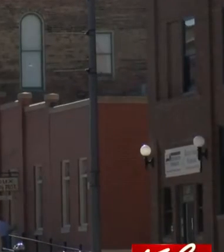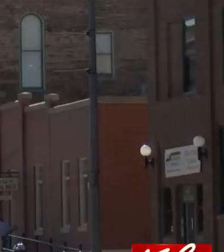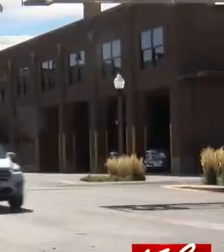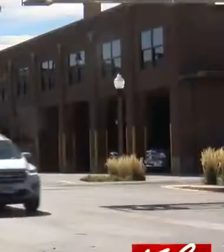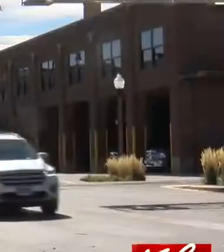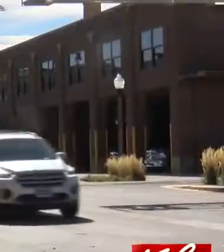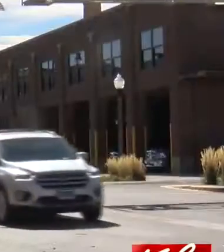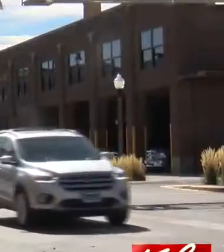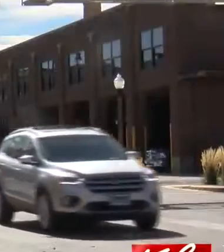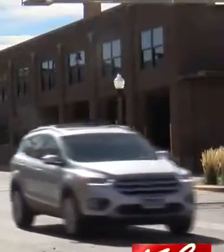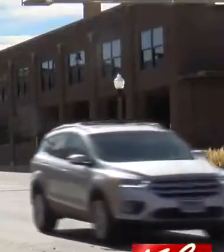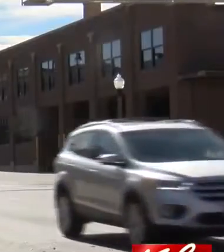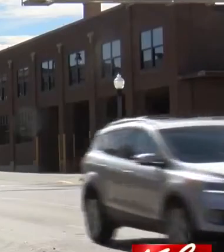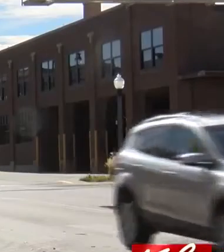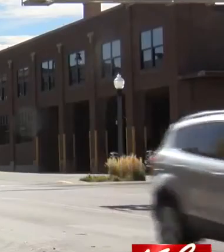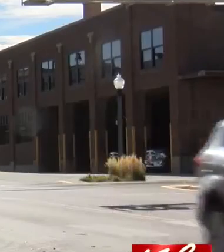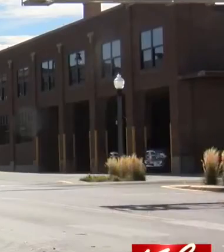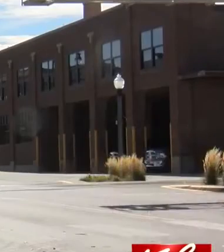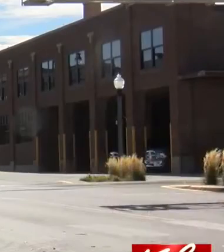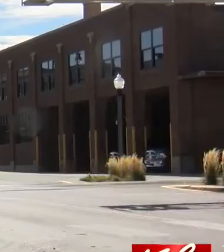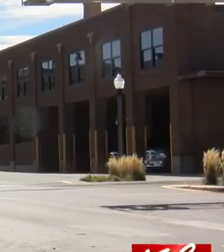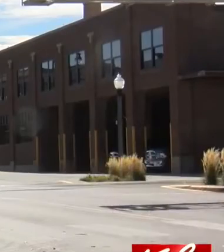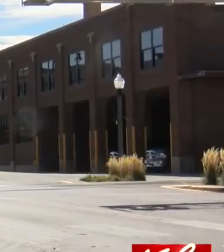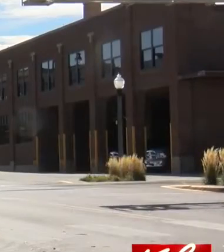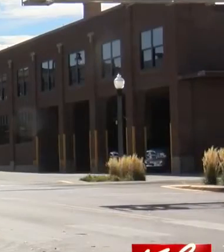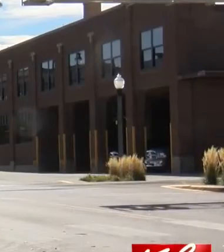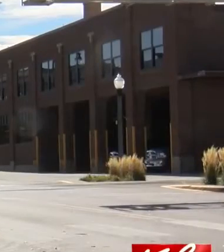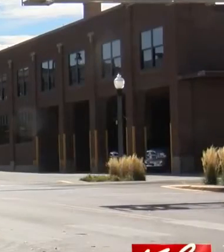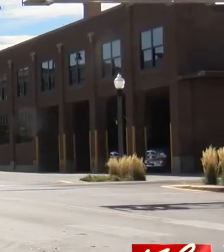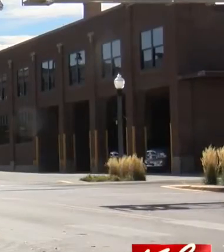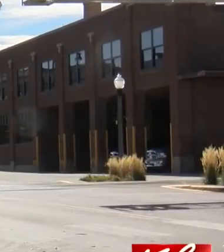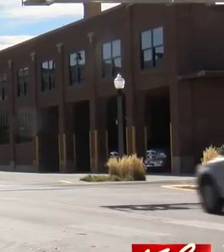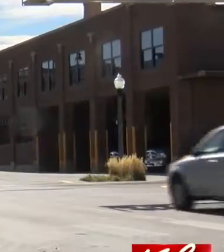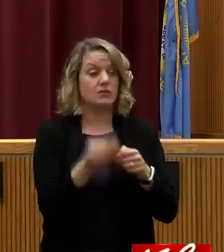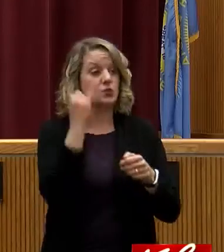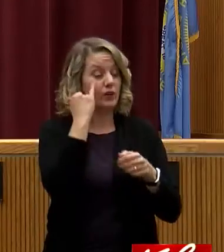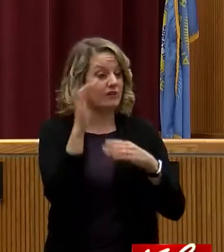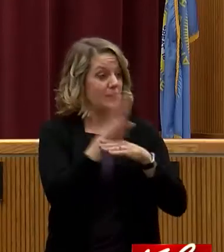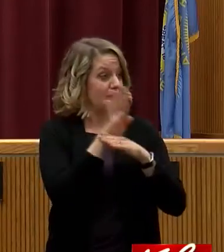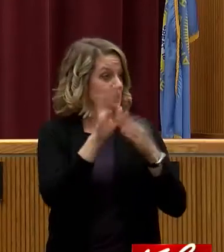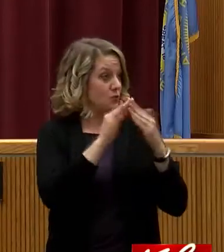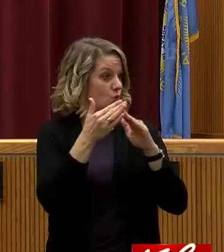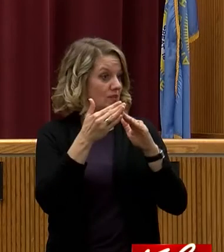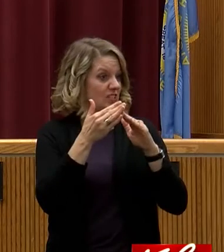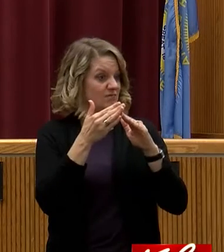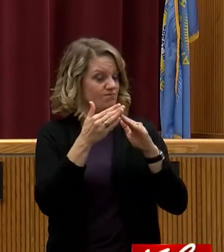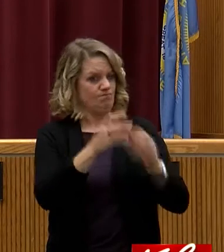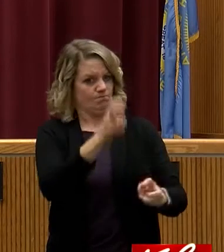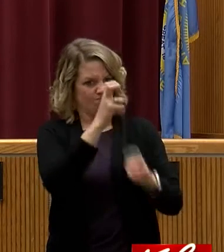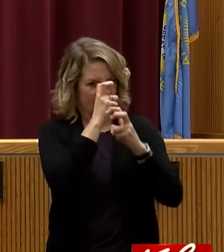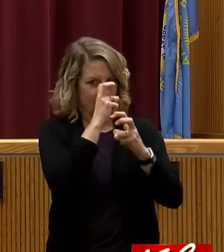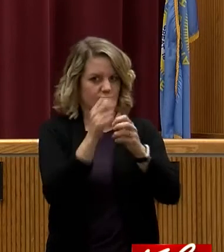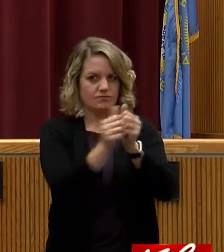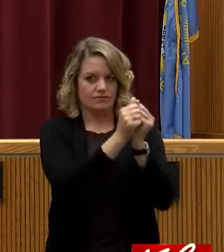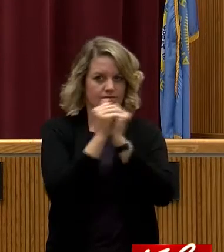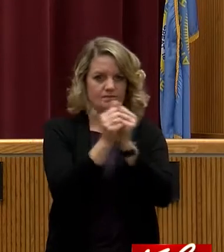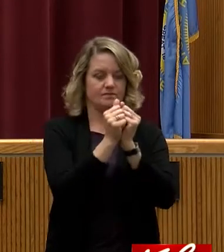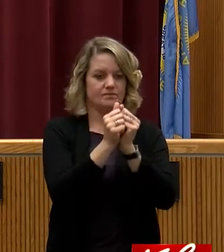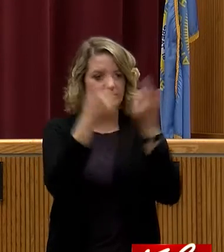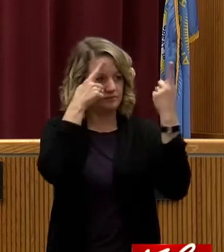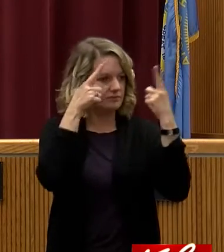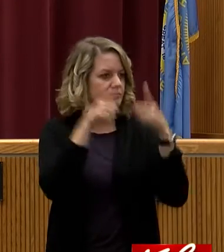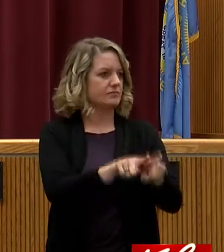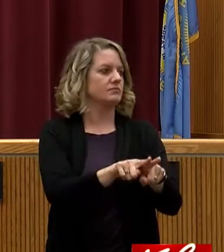local businesses to enforce a mask mandate for customers. I think if the business community were to bind together and all agree